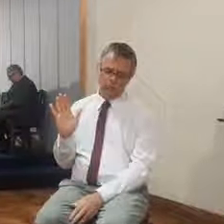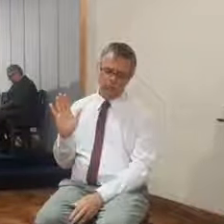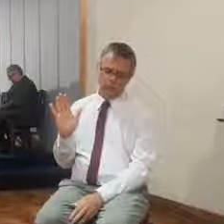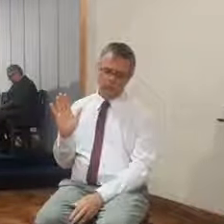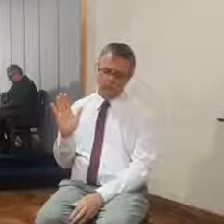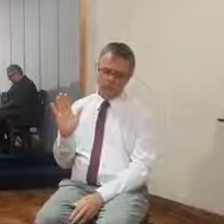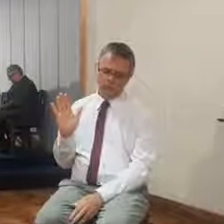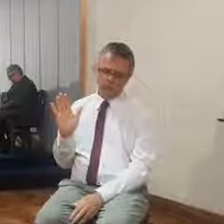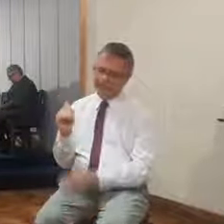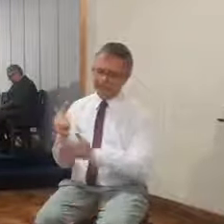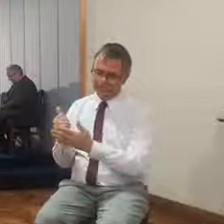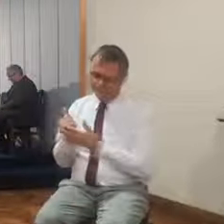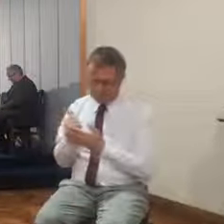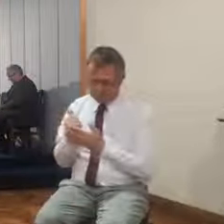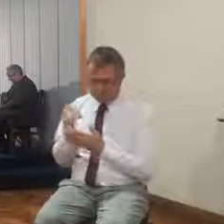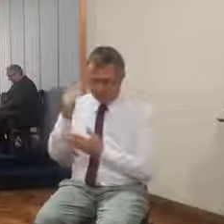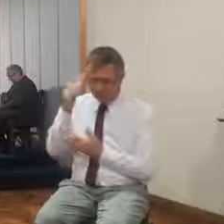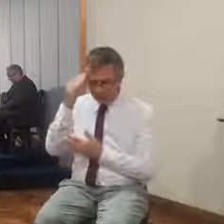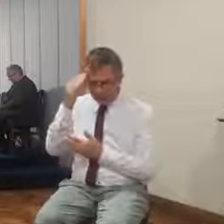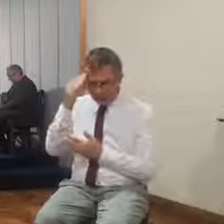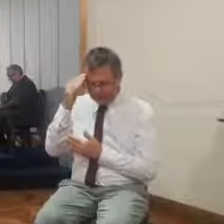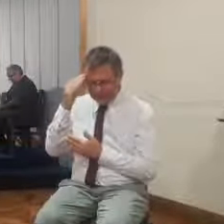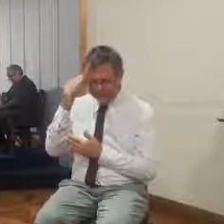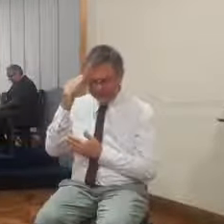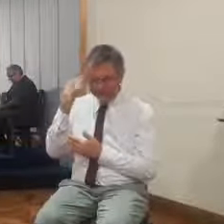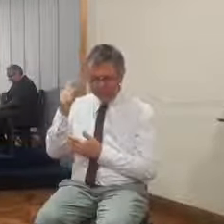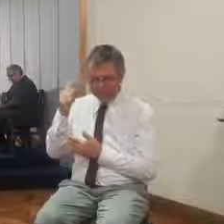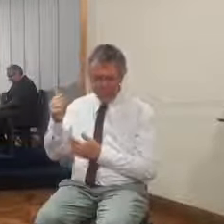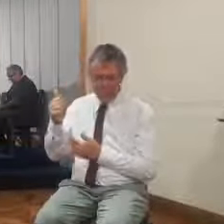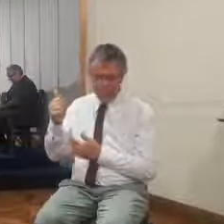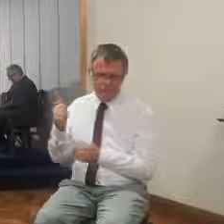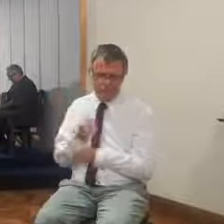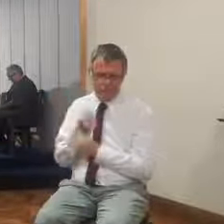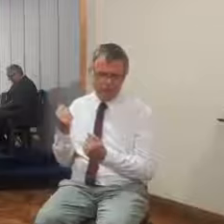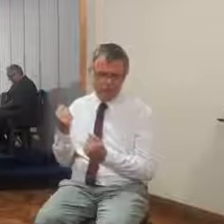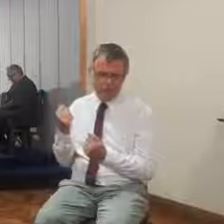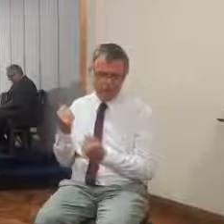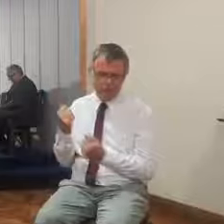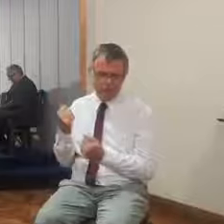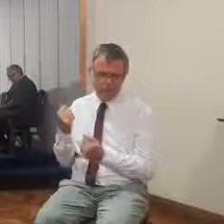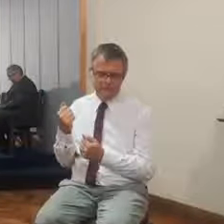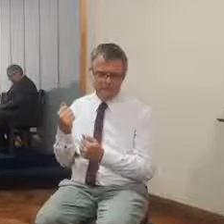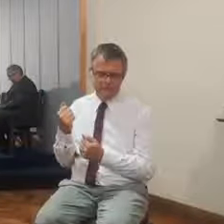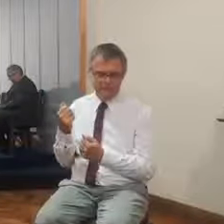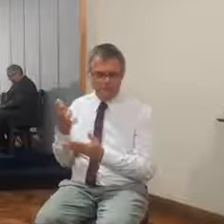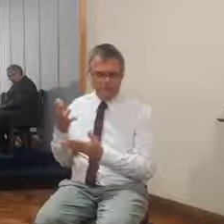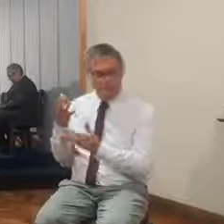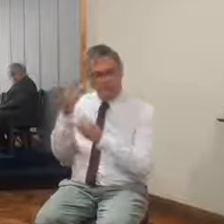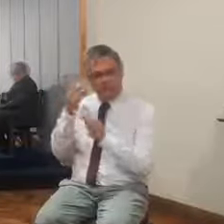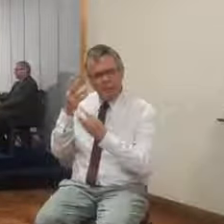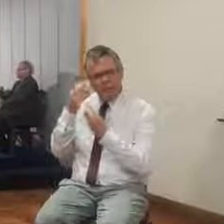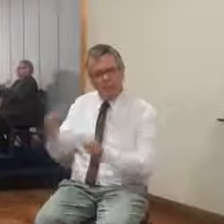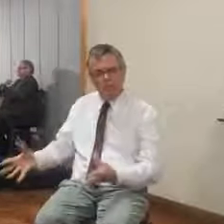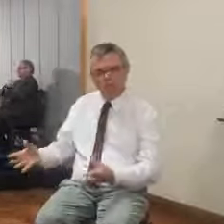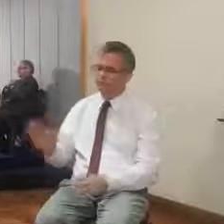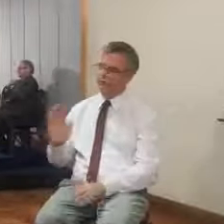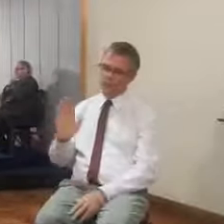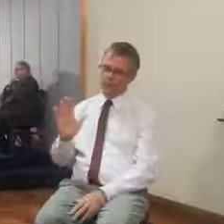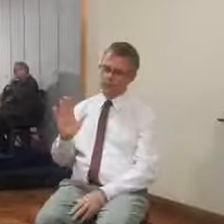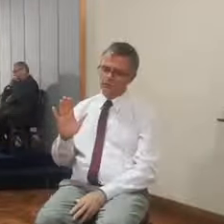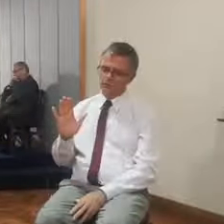faculties of the memory and of the mind, that we might not easily let these things slip, but that we might recall